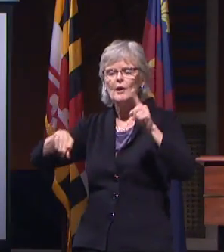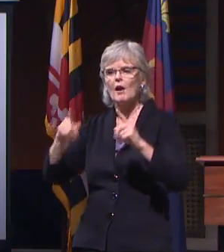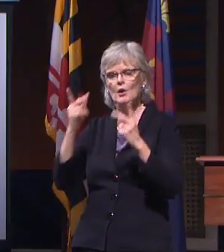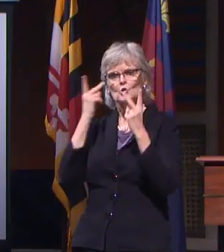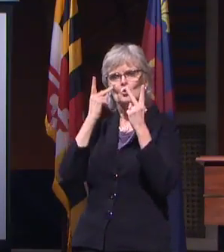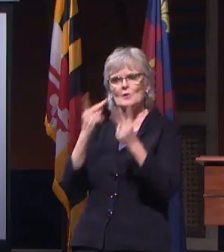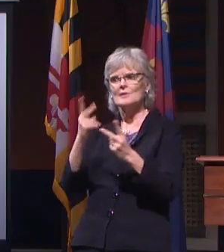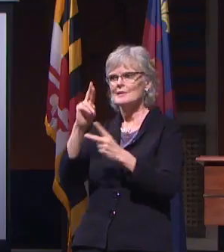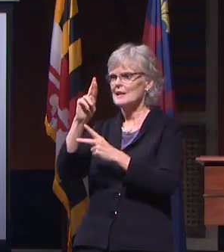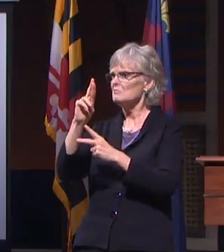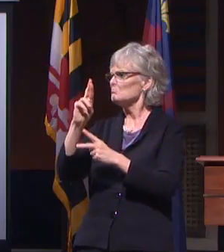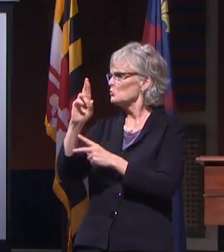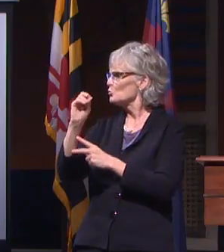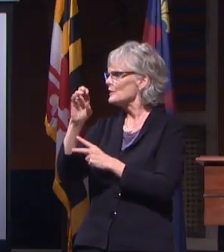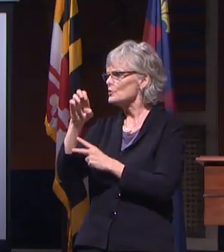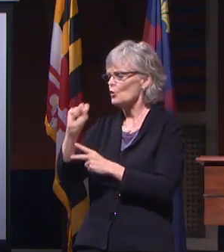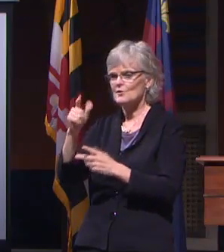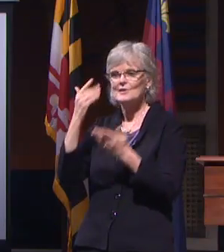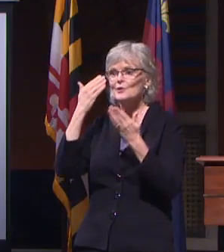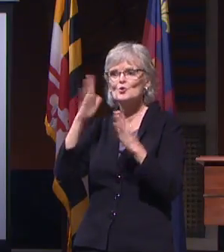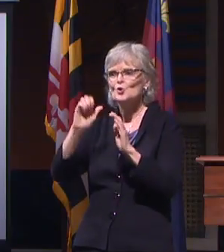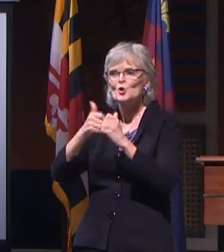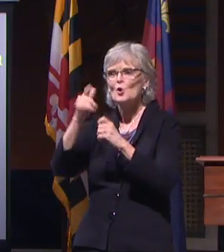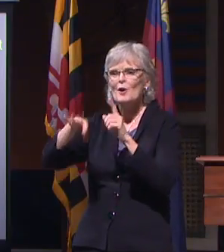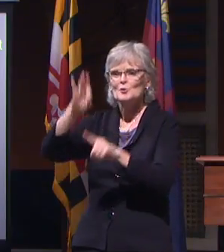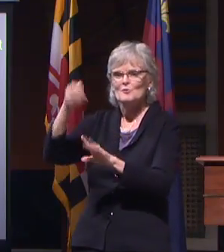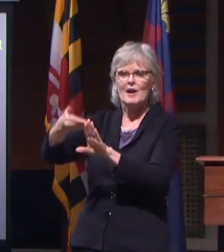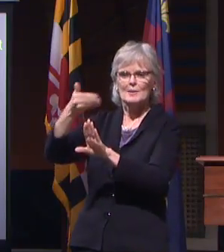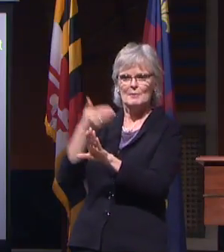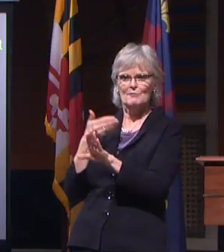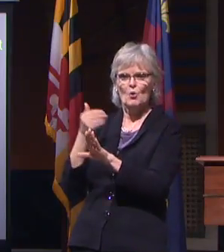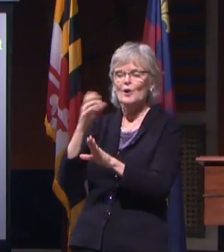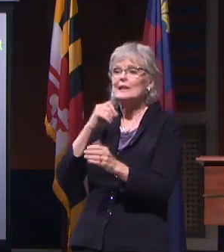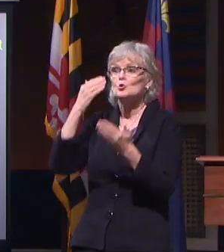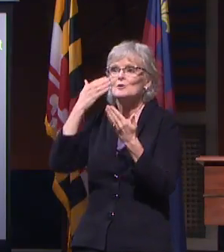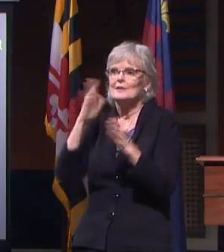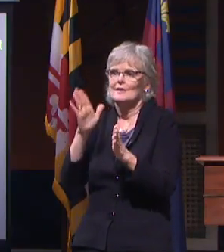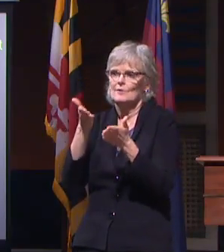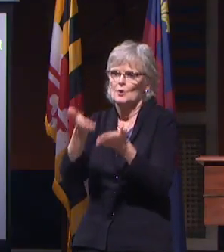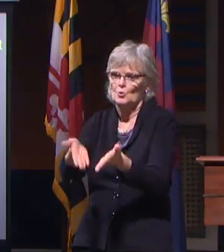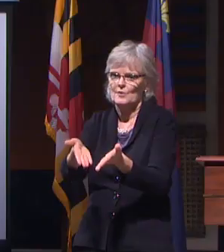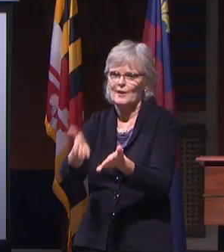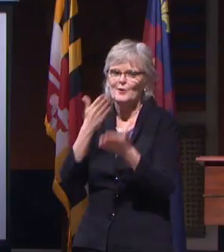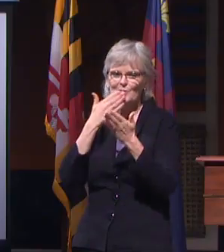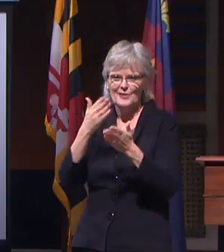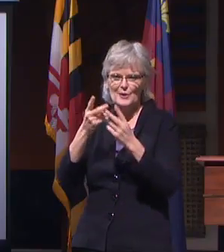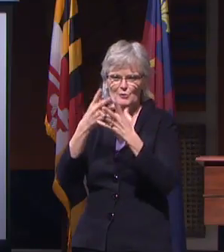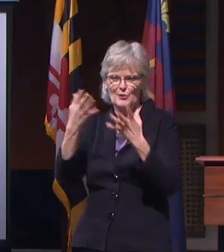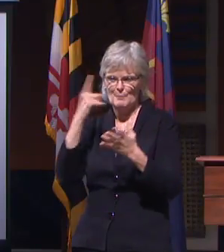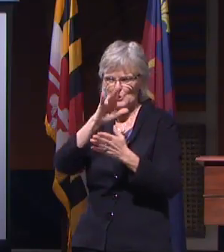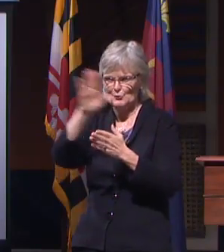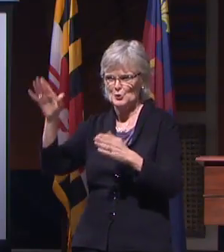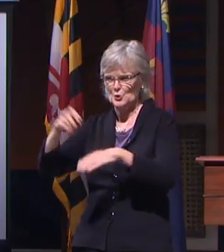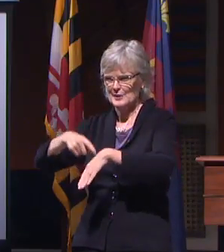see the resources that you didn't know how to find, and in most cases, didn't even know existed. So thank you very much for your